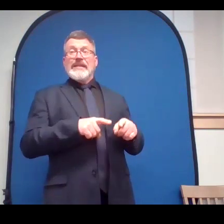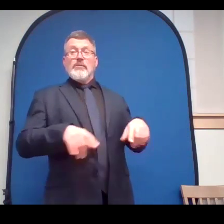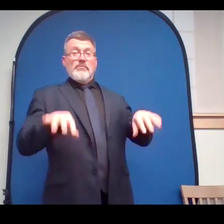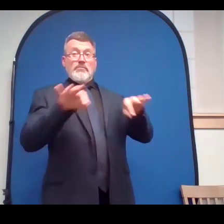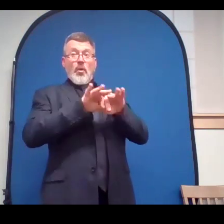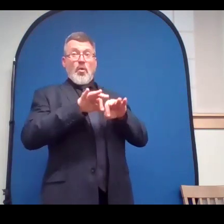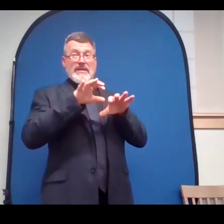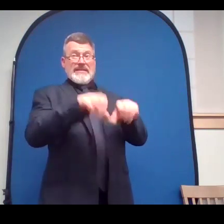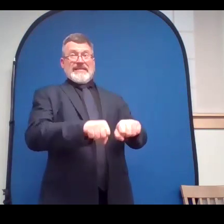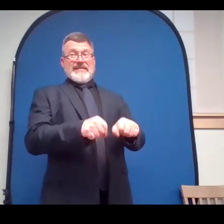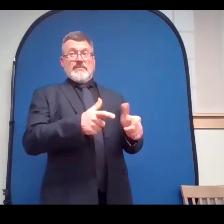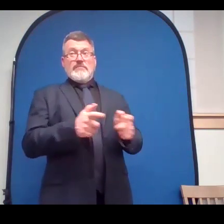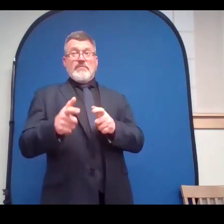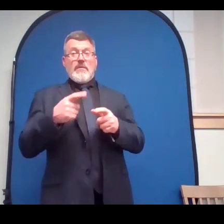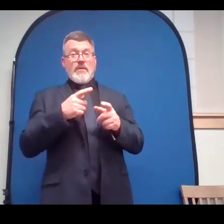Yes.